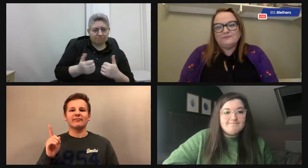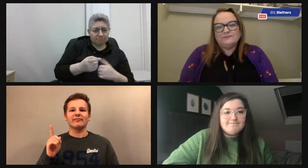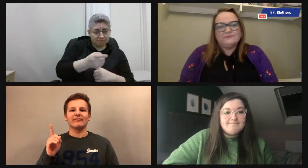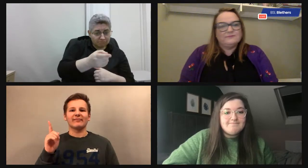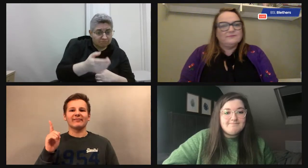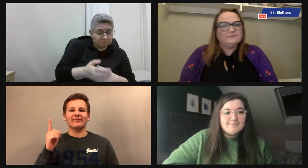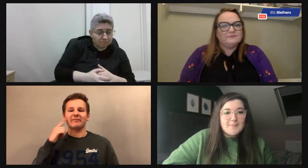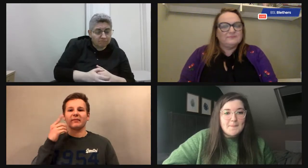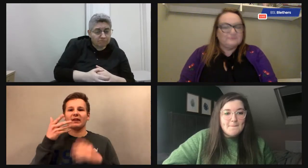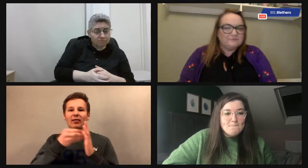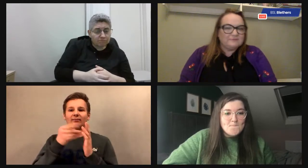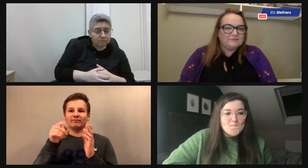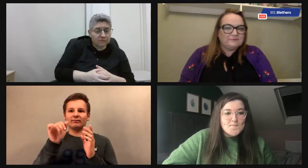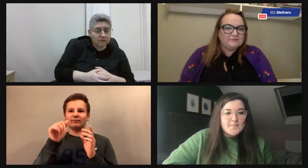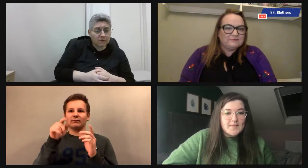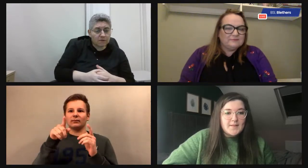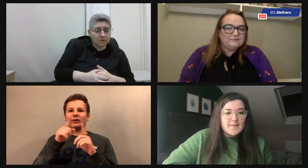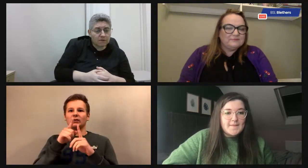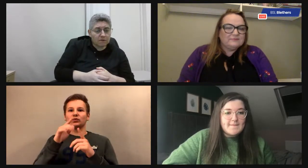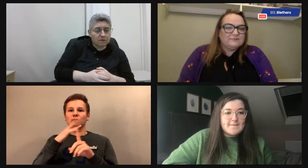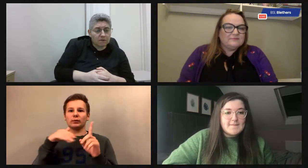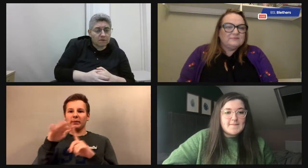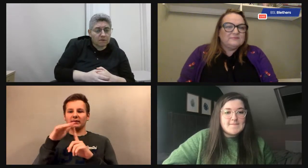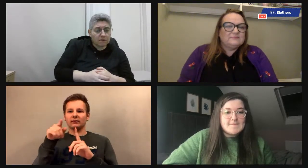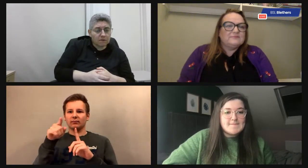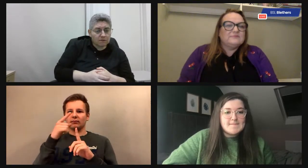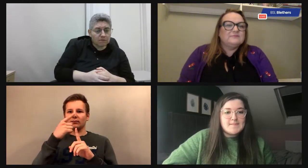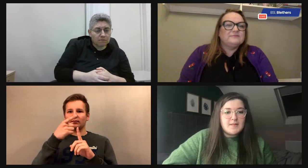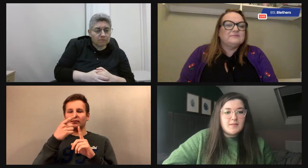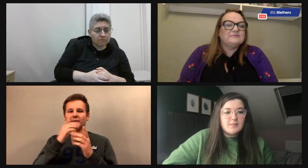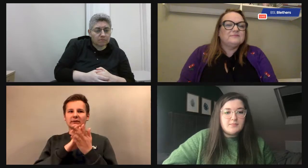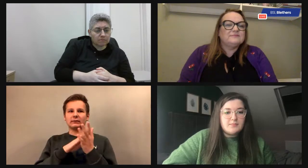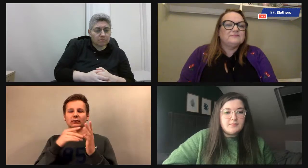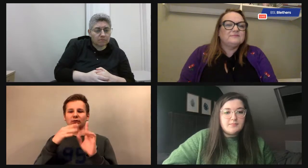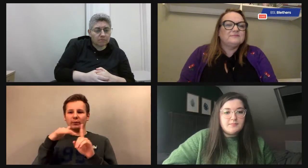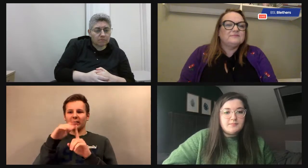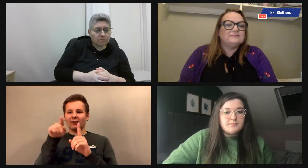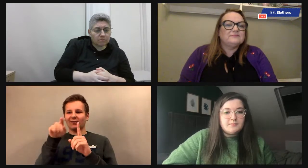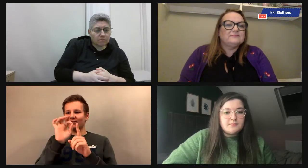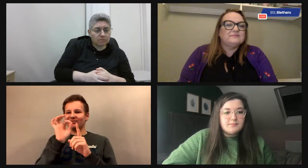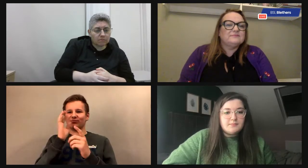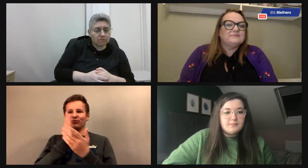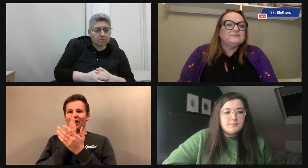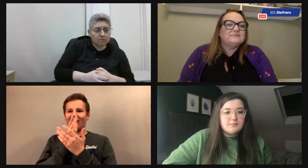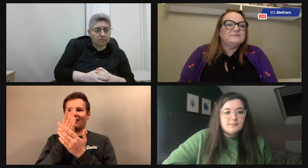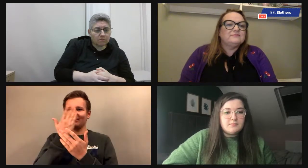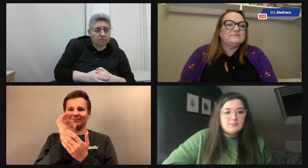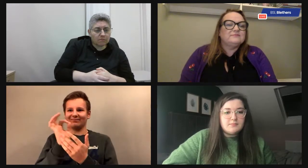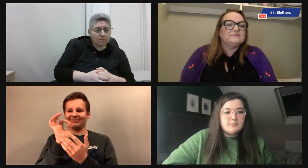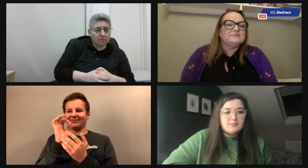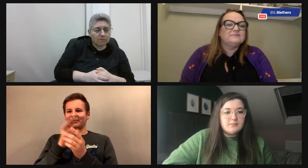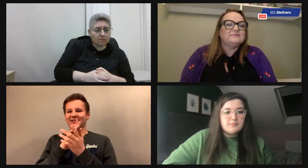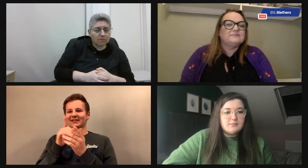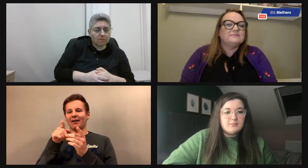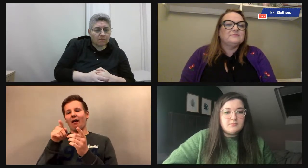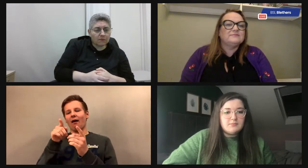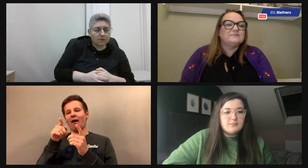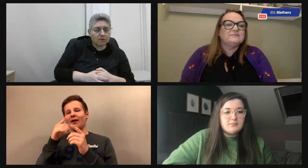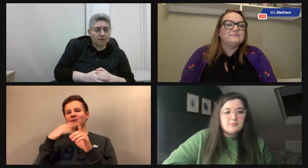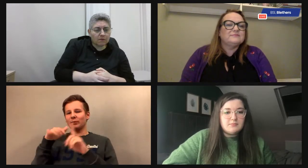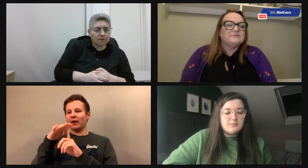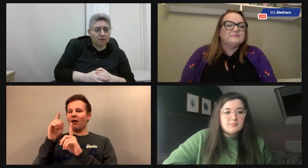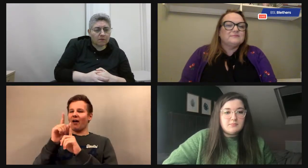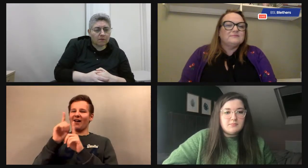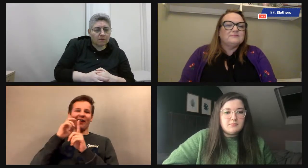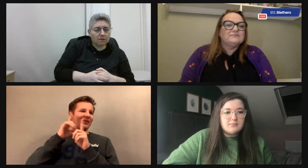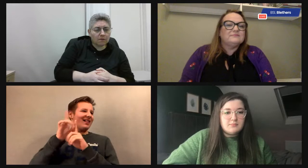wall. multimedia, debate. You, Kristers. Do you know what? Yeah, I could add to that. The other thing about